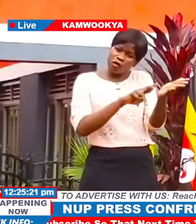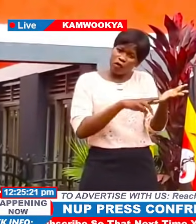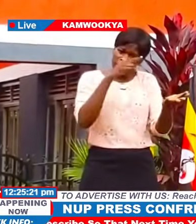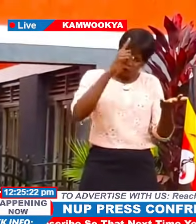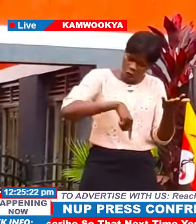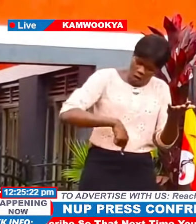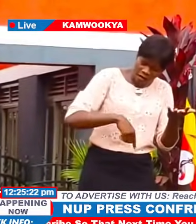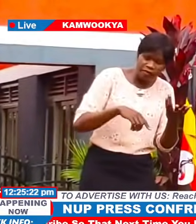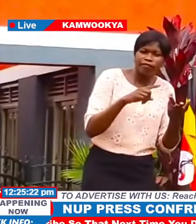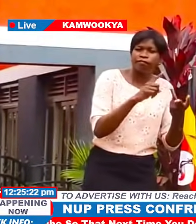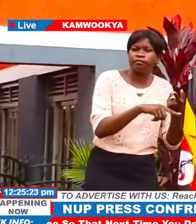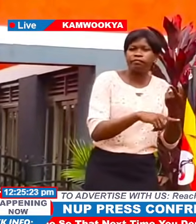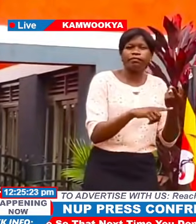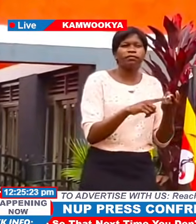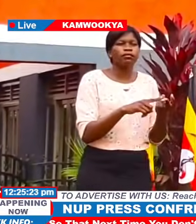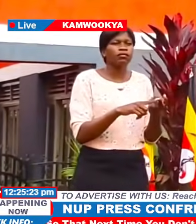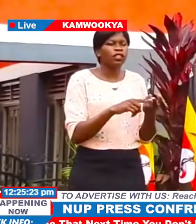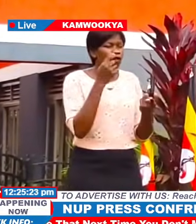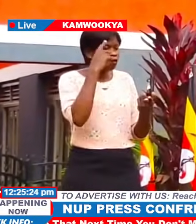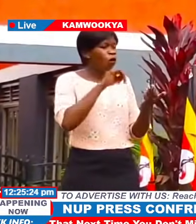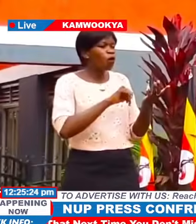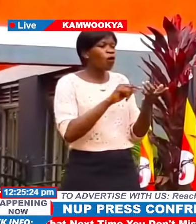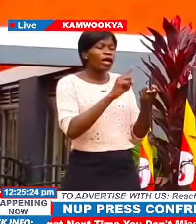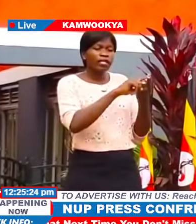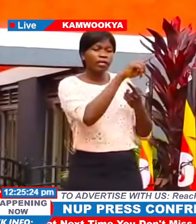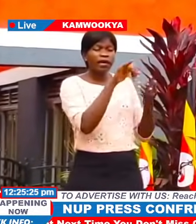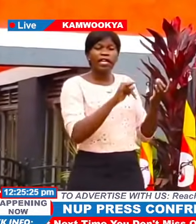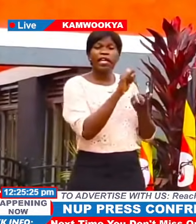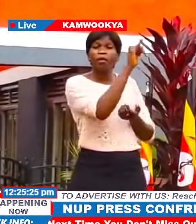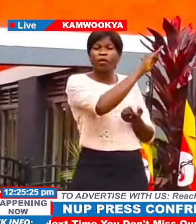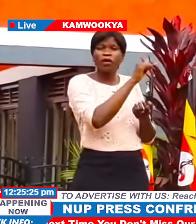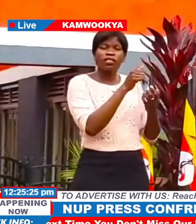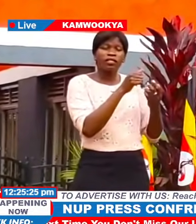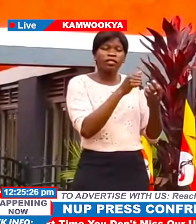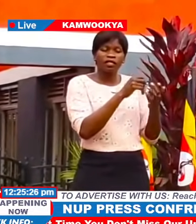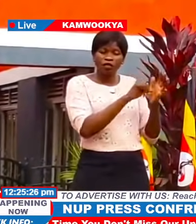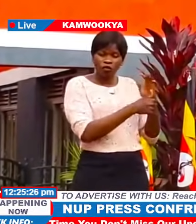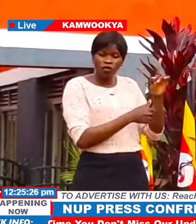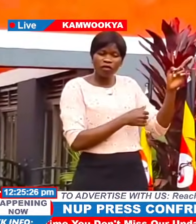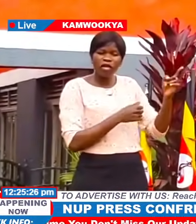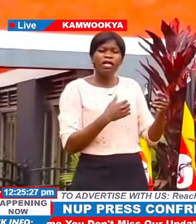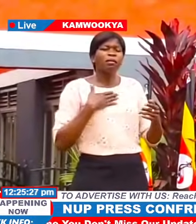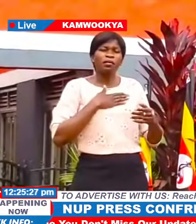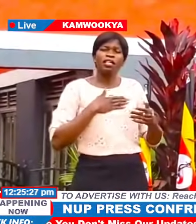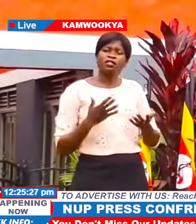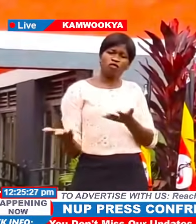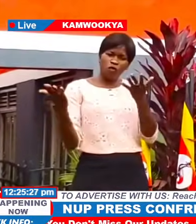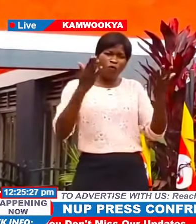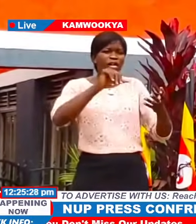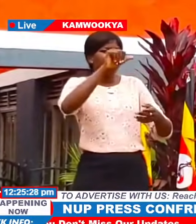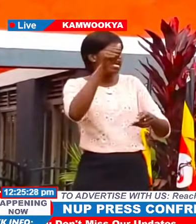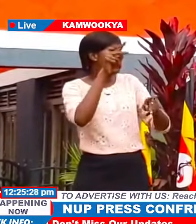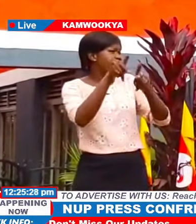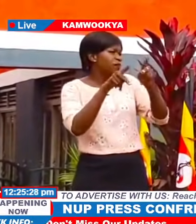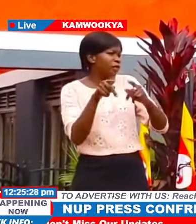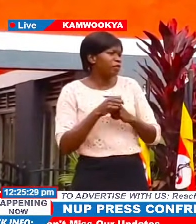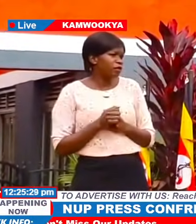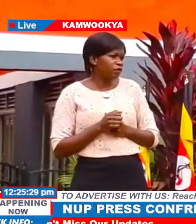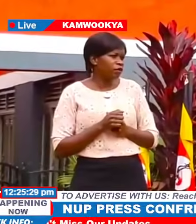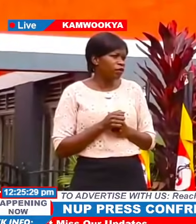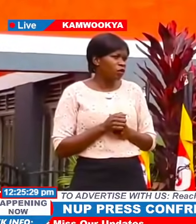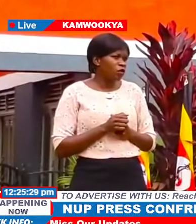example, as far as the airport situation is concerned, bring in other players. Because previously there has been one player